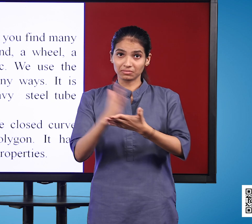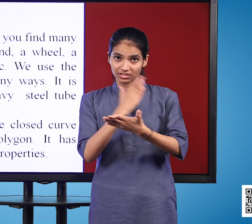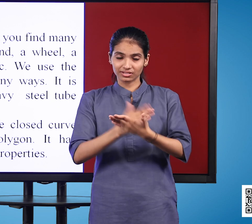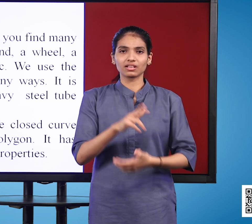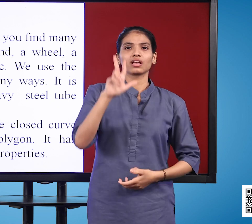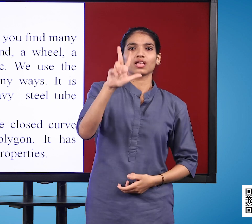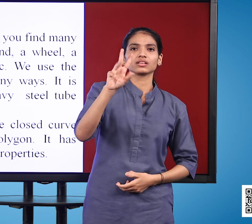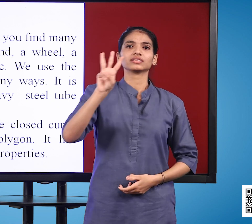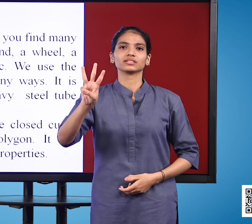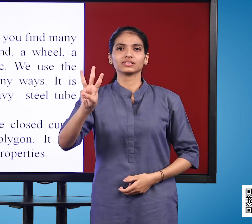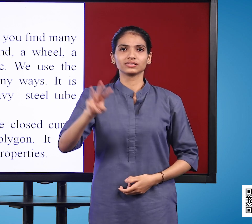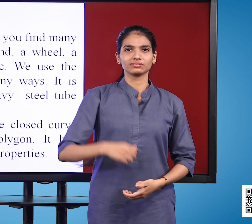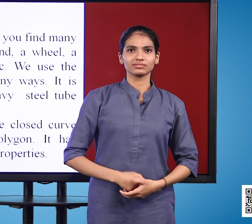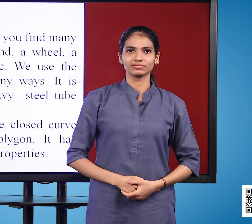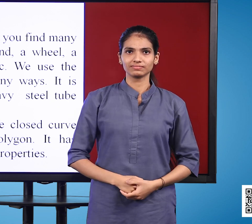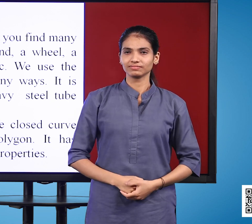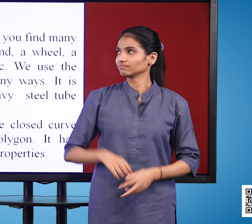Page 83.